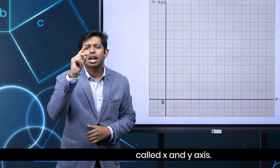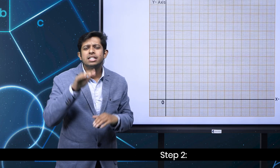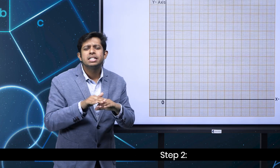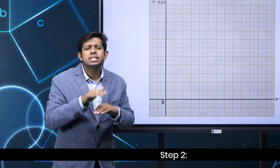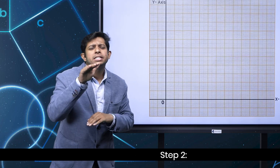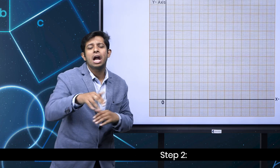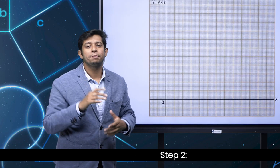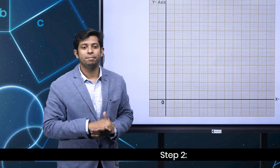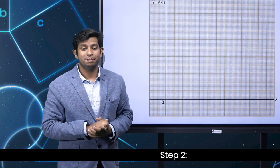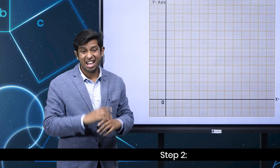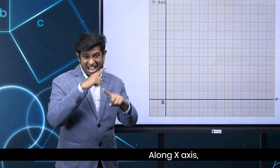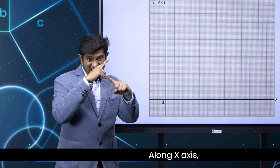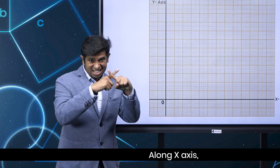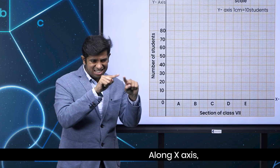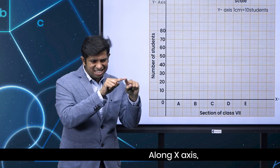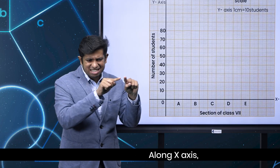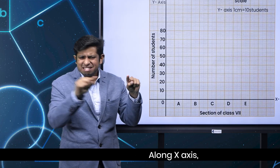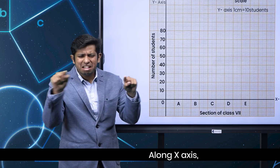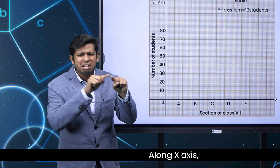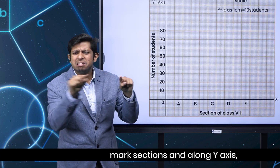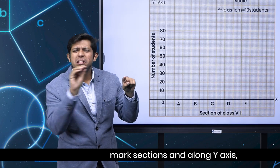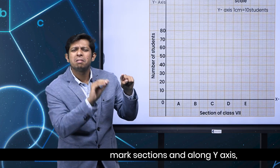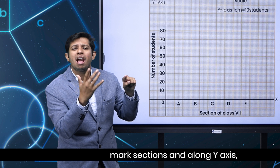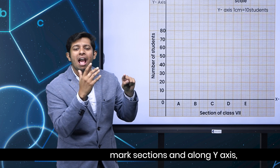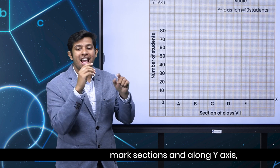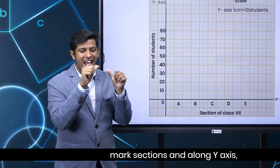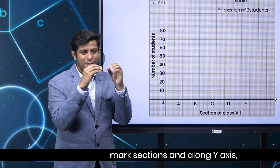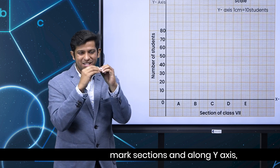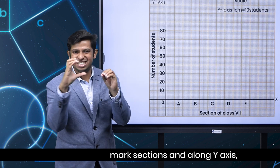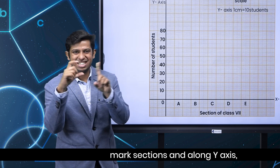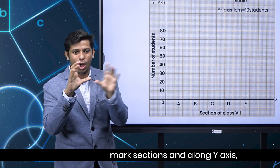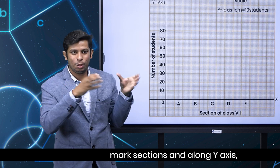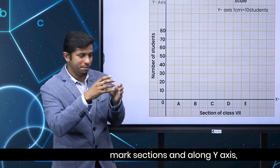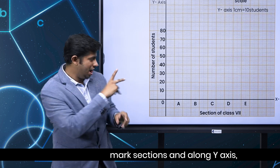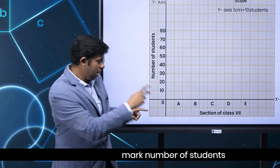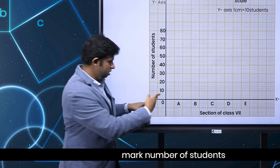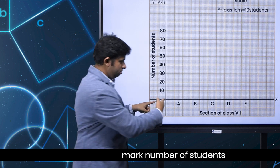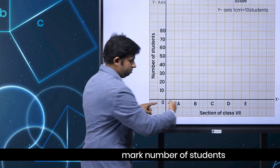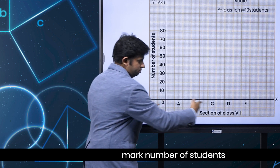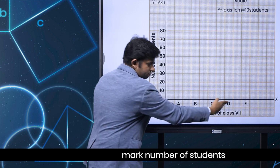Step 2. Along x-axis, mark sections, and along y-axis, mark number of